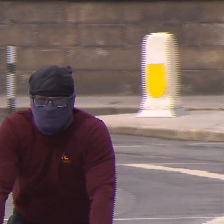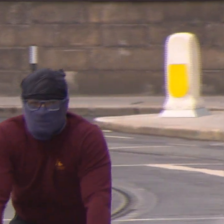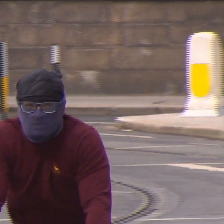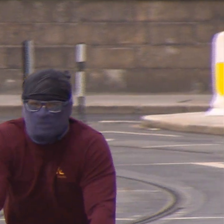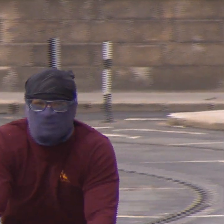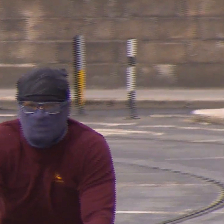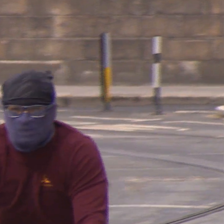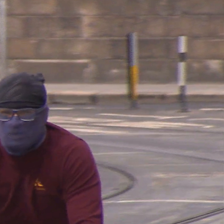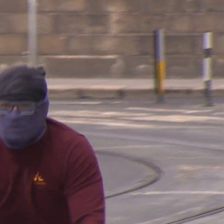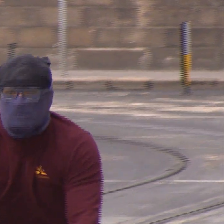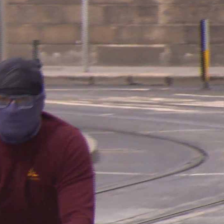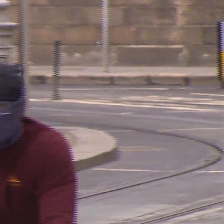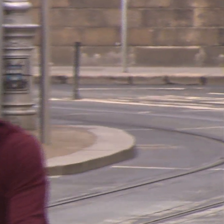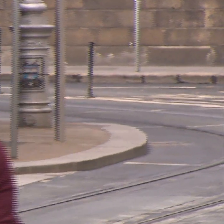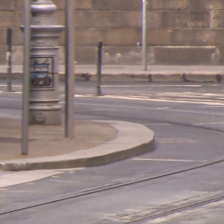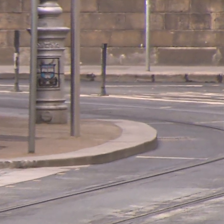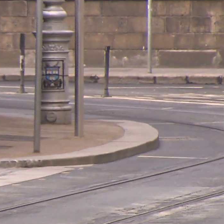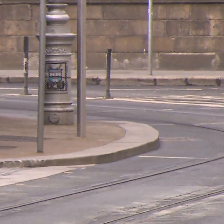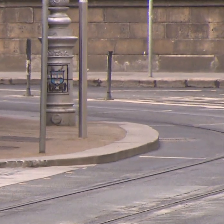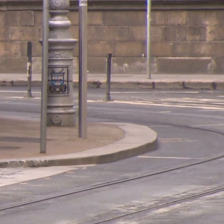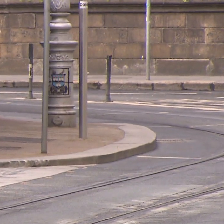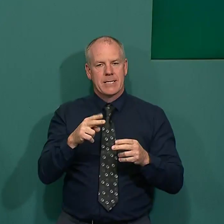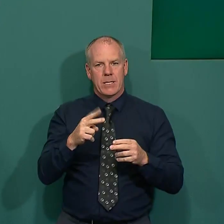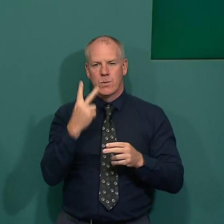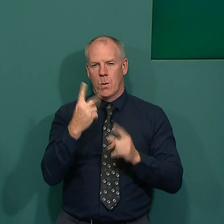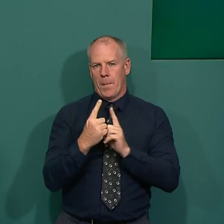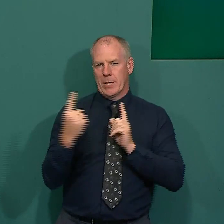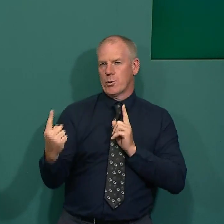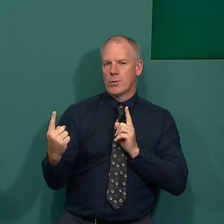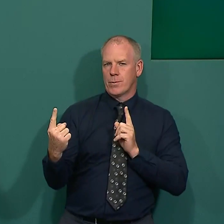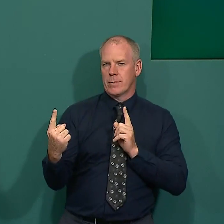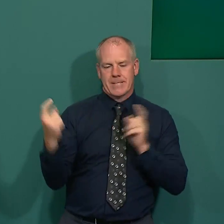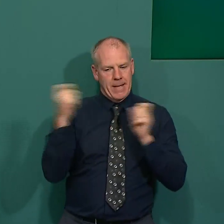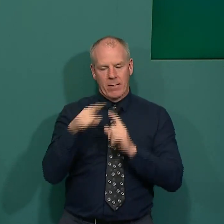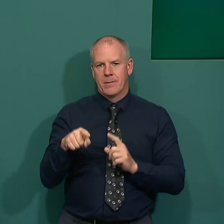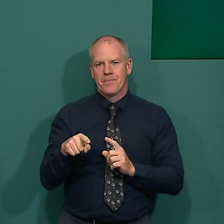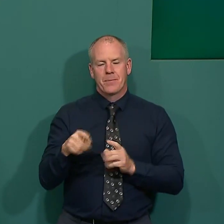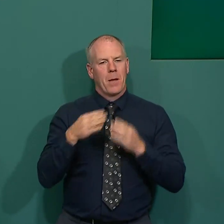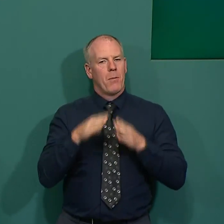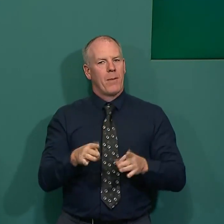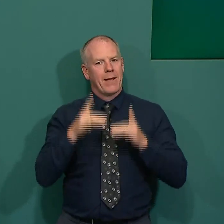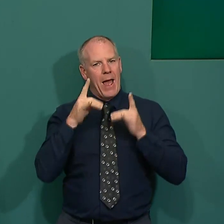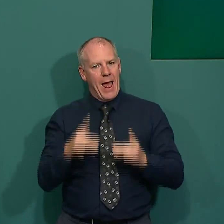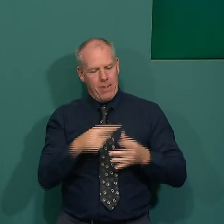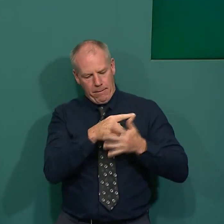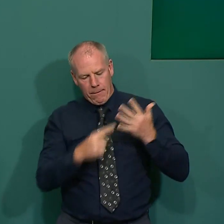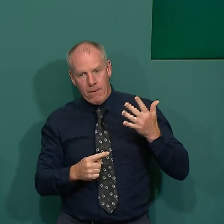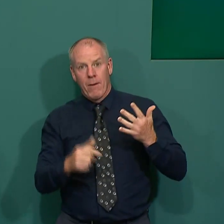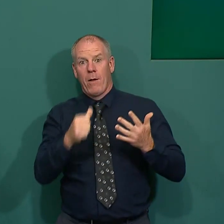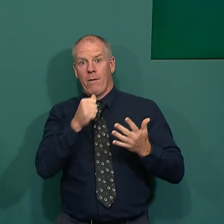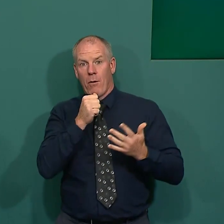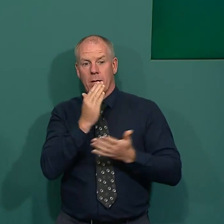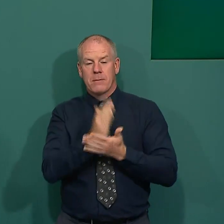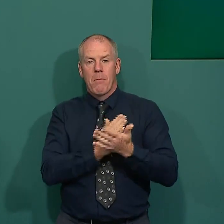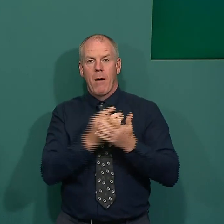observe social distancing and wear face coverings. These behaviours, these public health measures, are the first line of defence